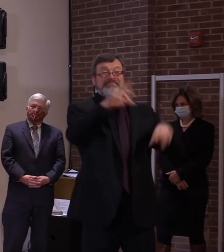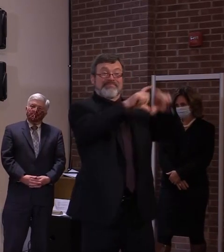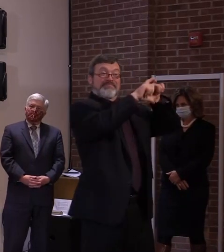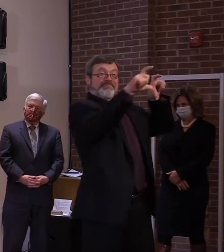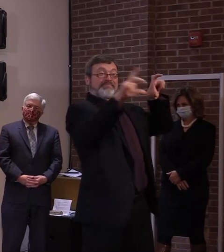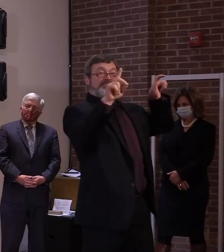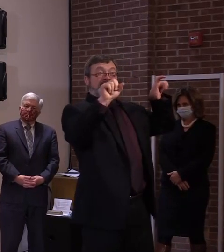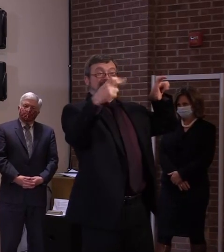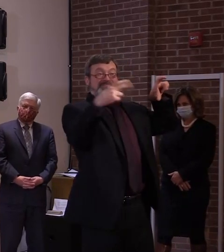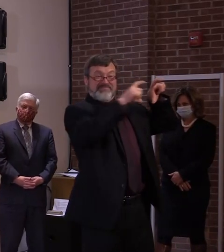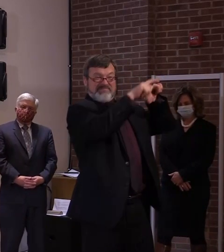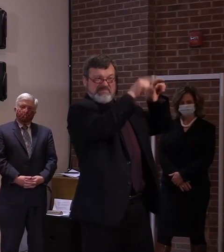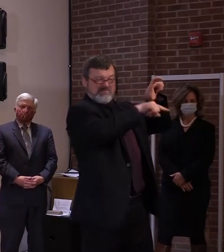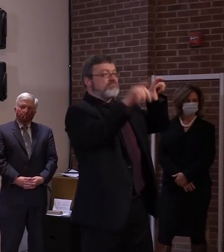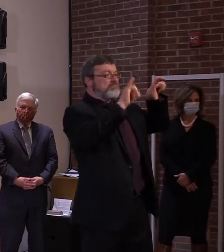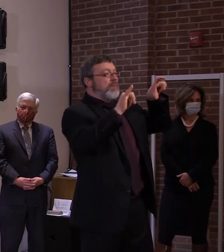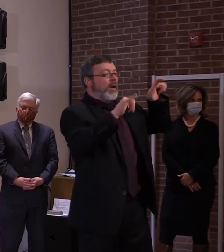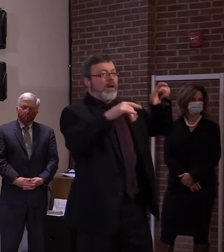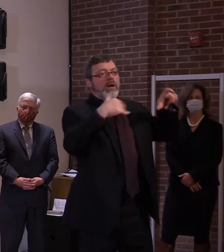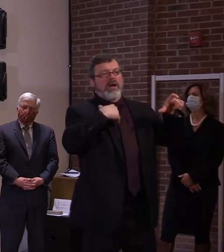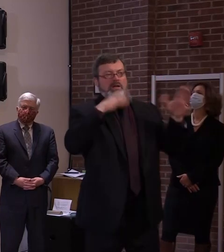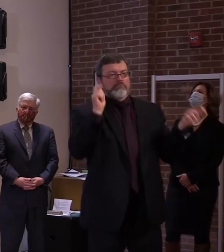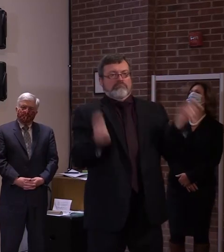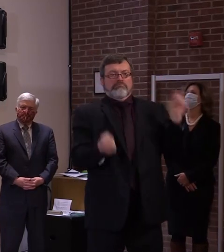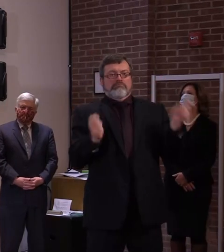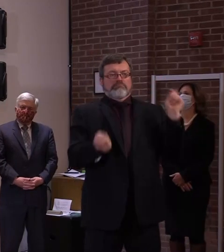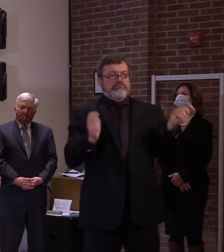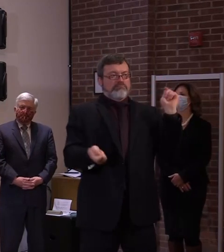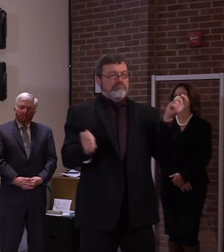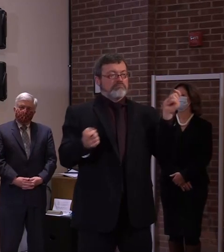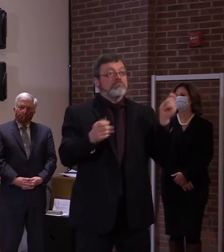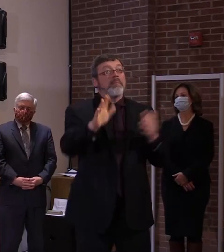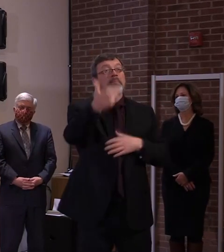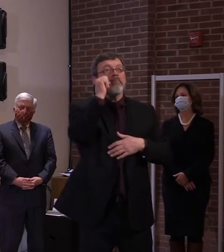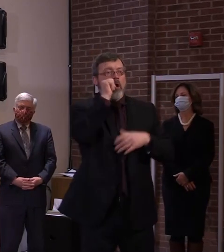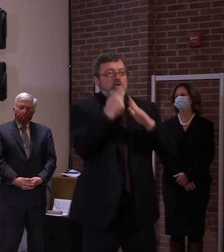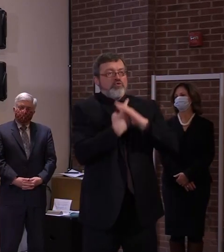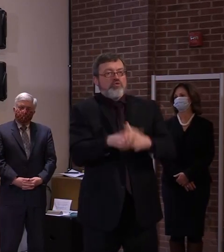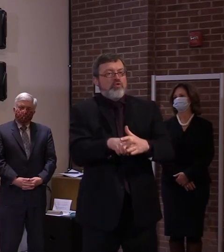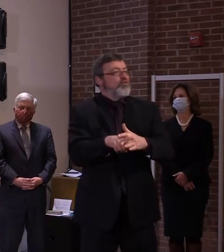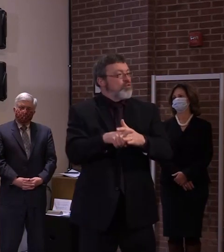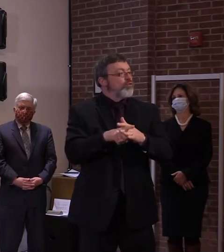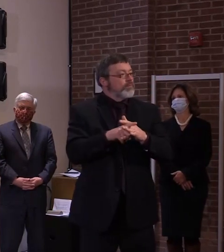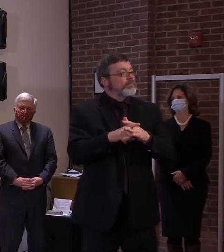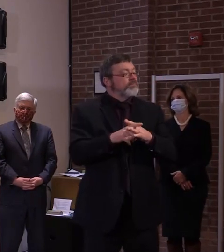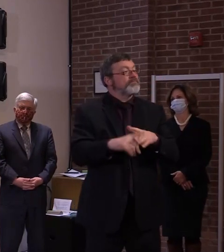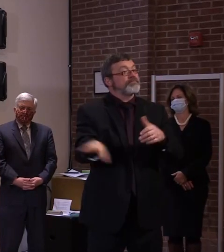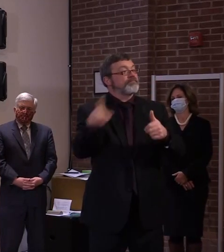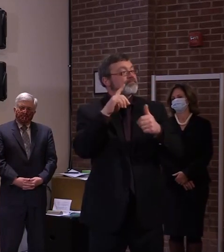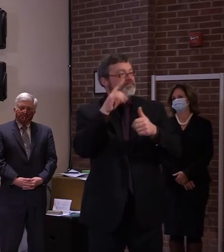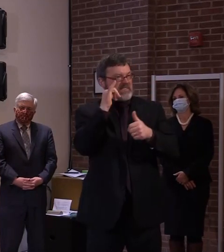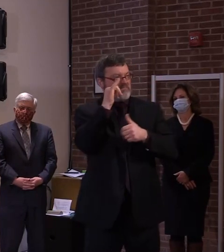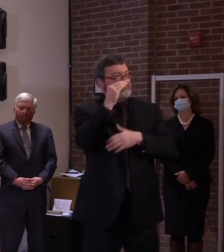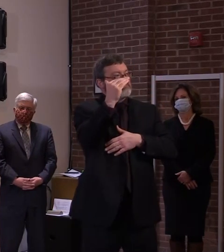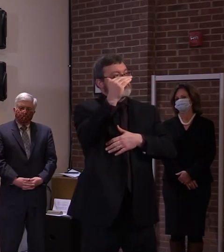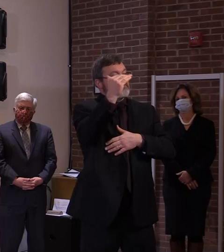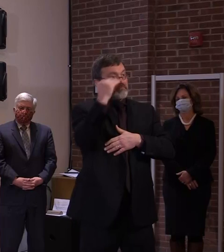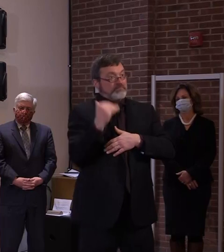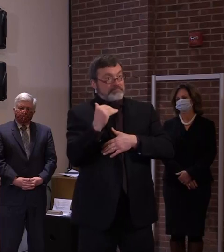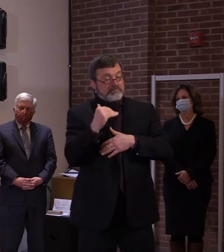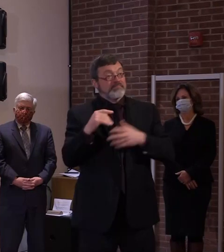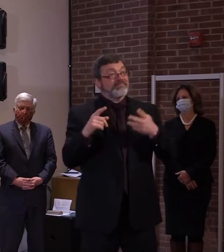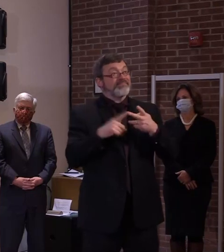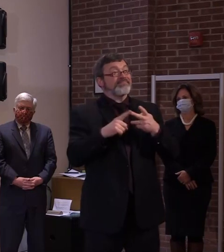an eye out for that tomorrow. And finally, I want to remind Vermonters who are at higher risk that there